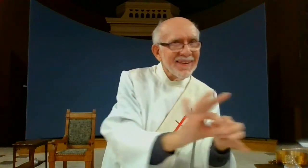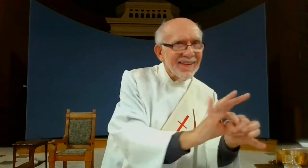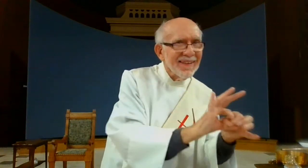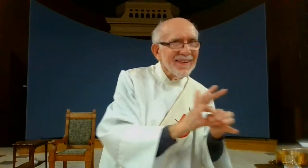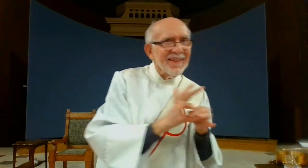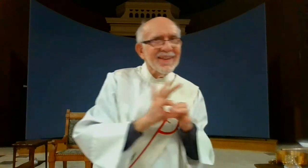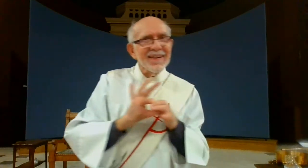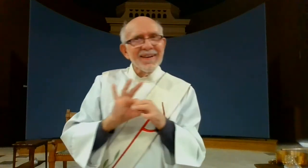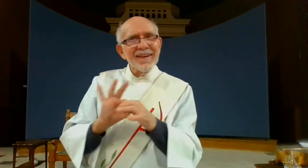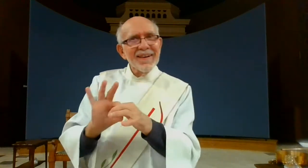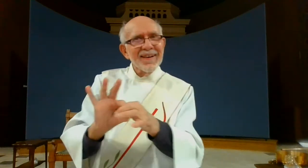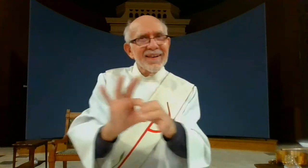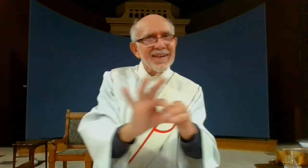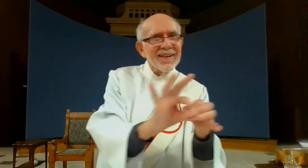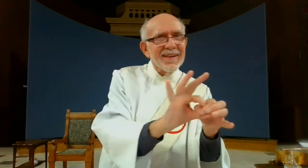and connected to each other.